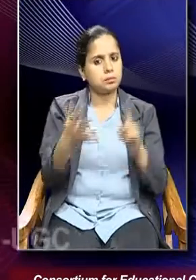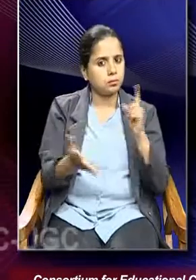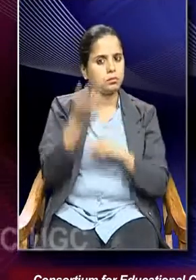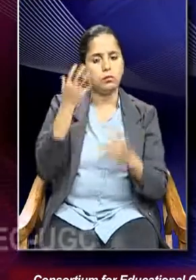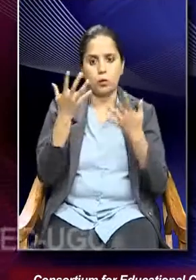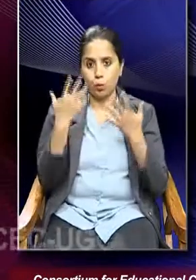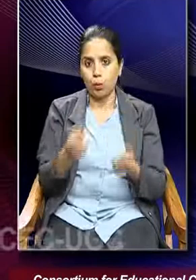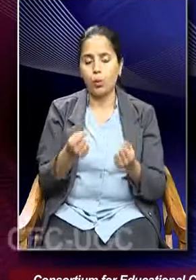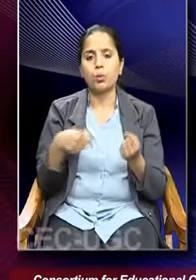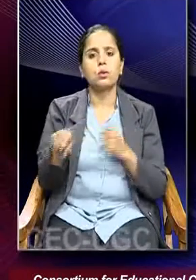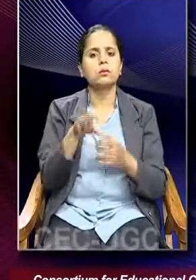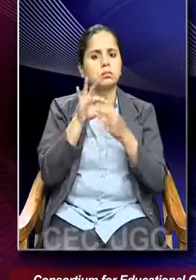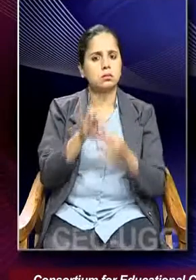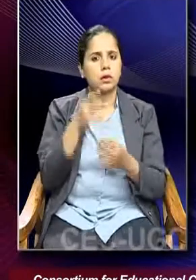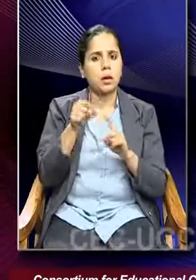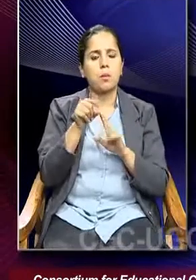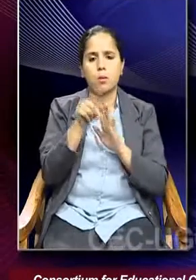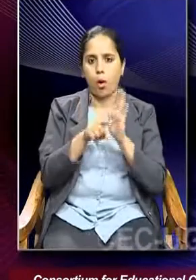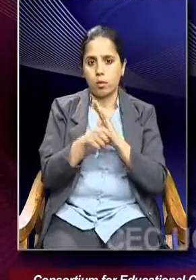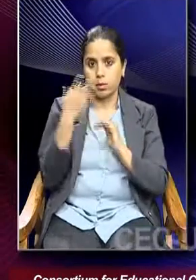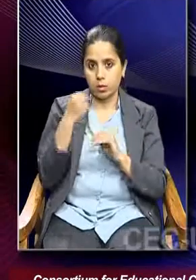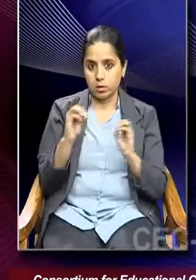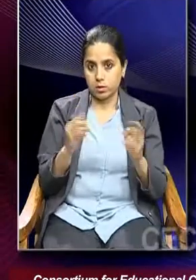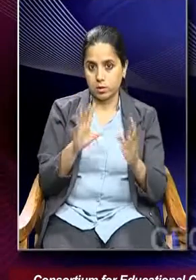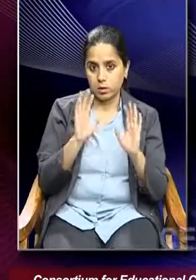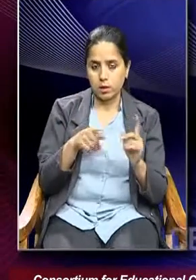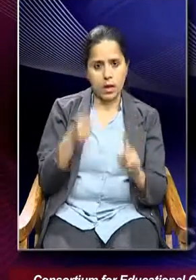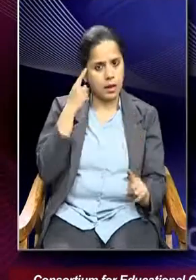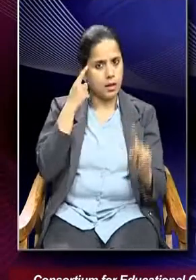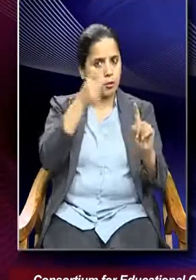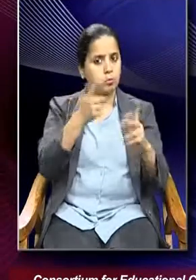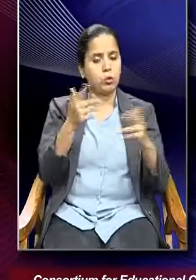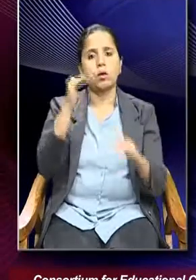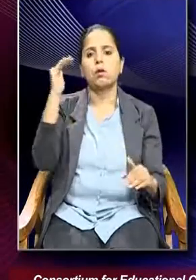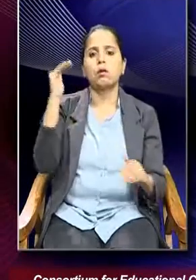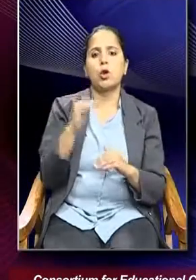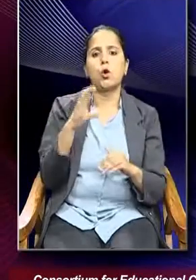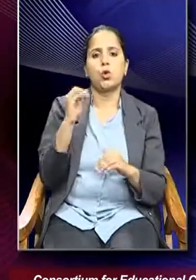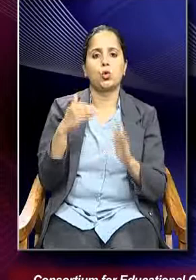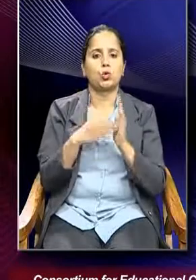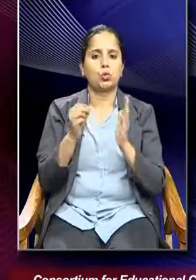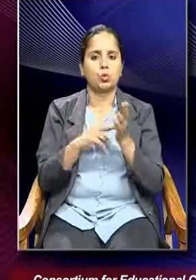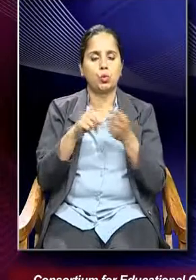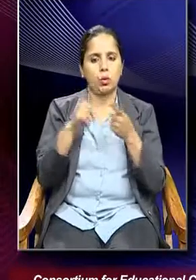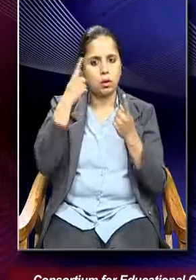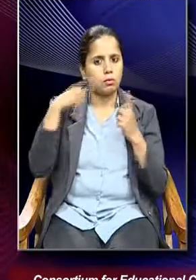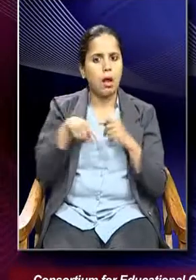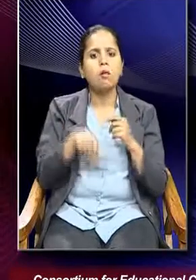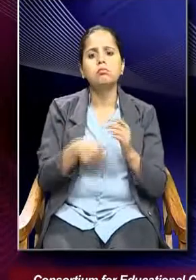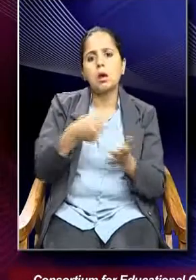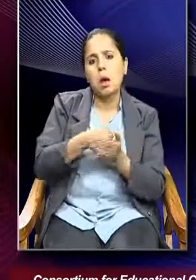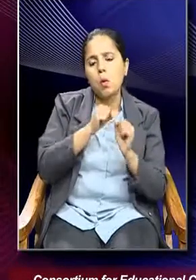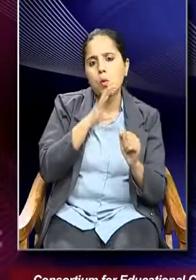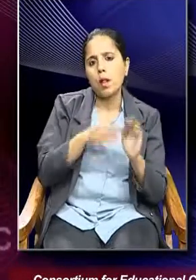this particular policy was implemented. So the aim was to reduce ozone at the ground level.